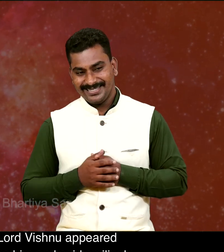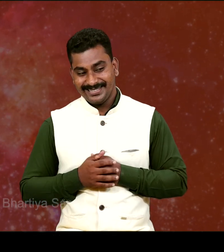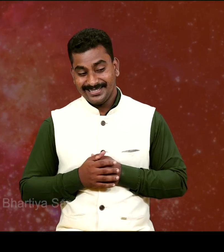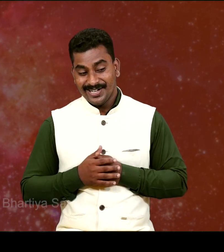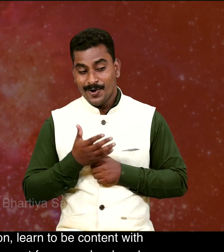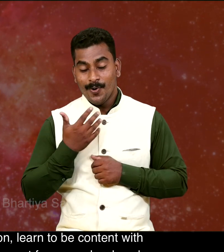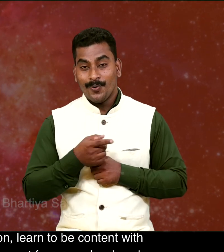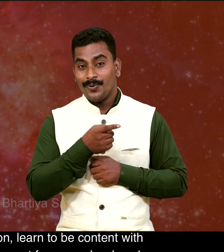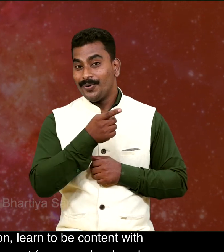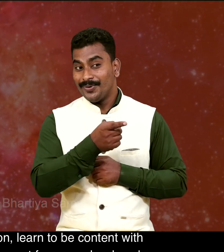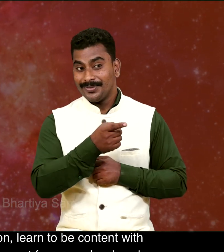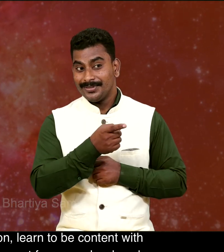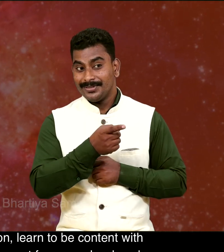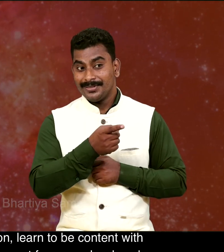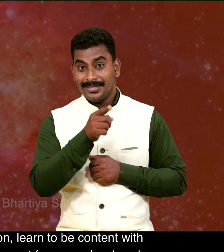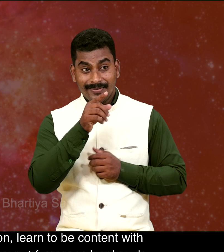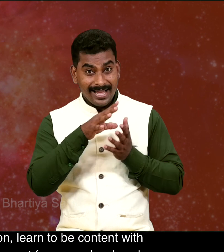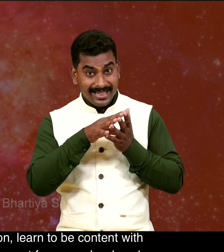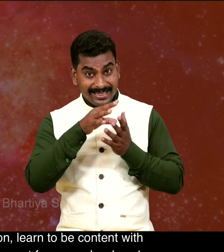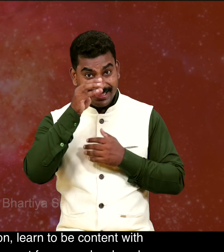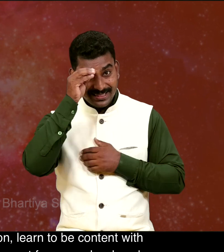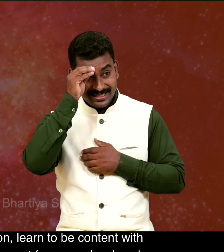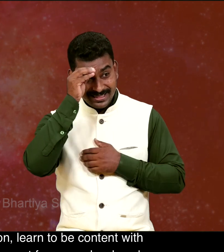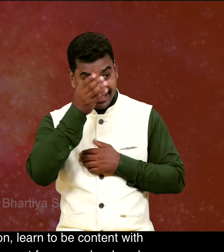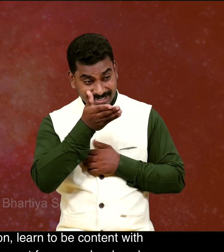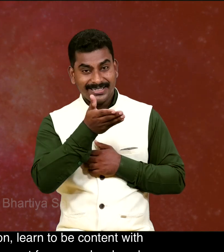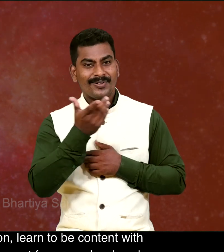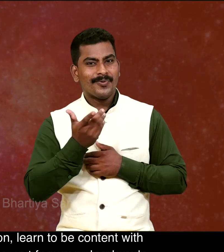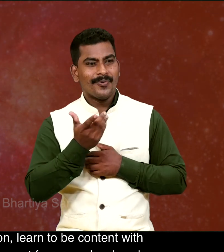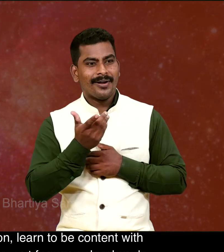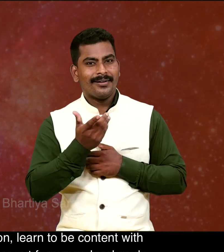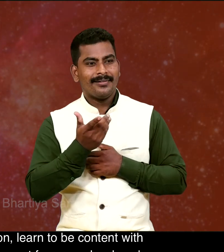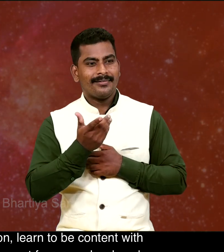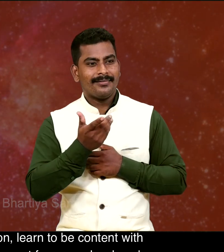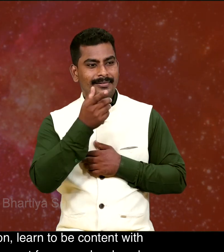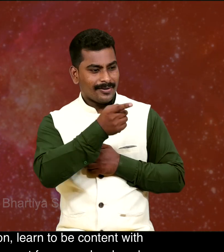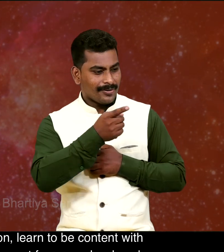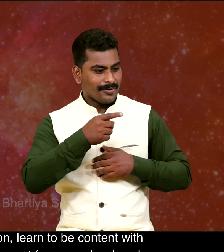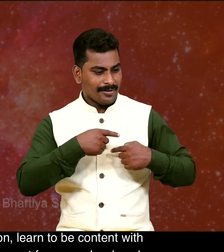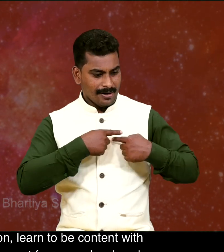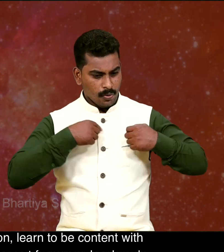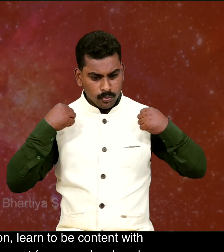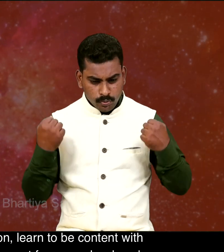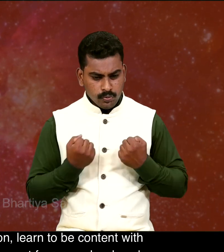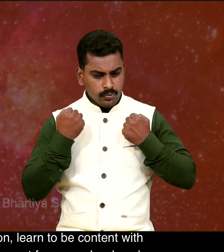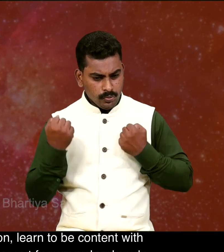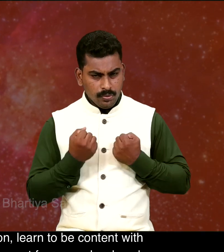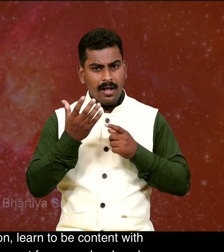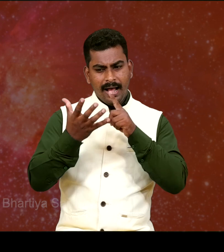son, learn to be content what you get from your hard work. Do not